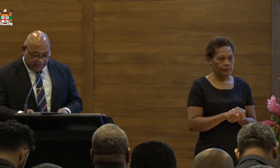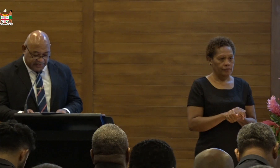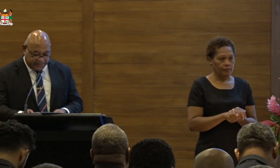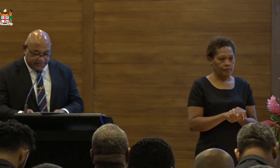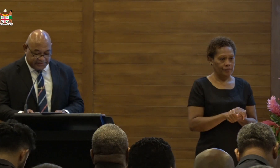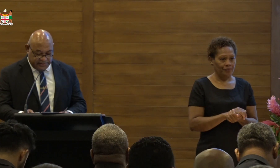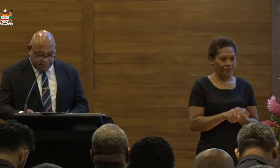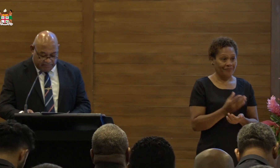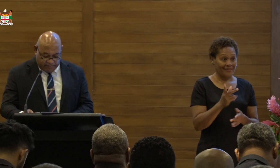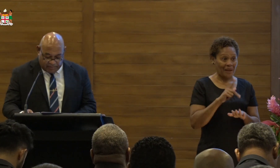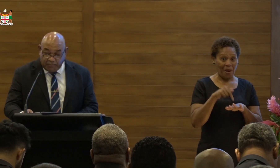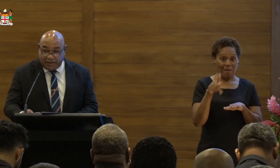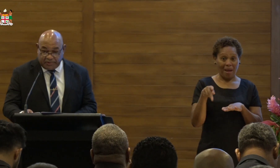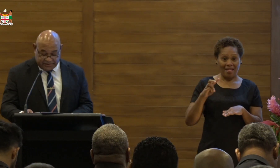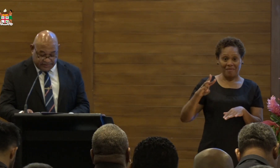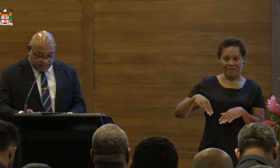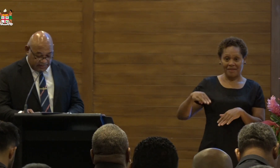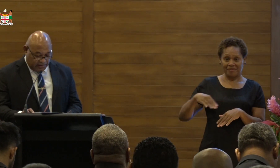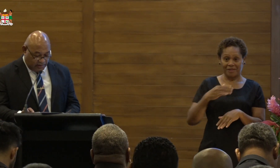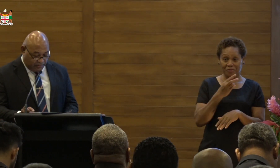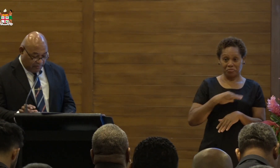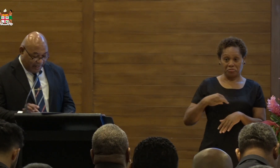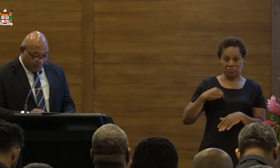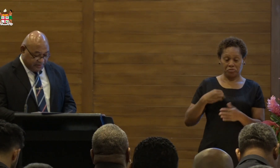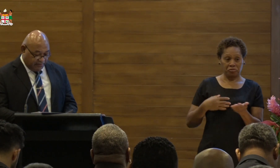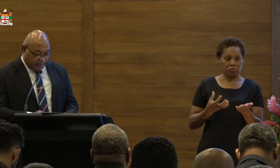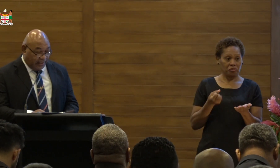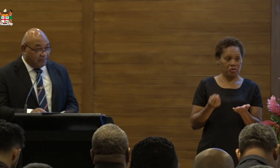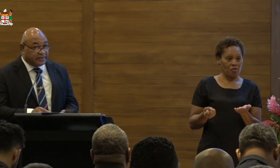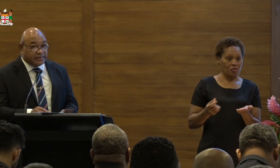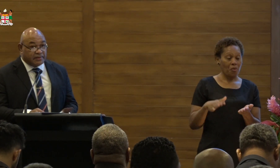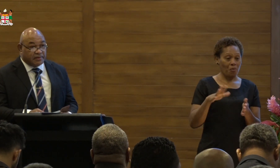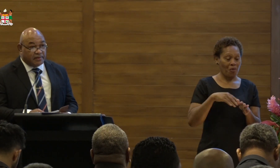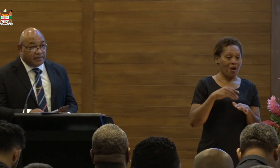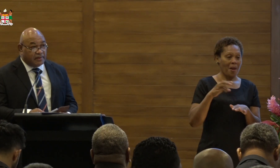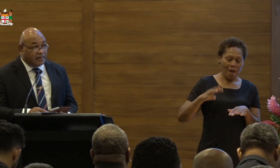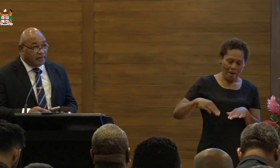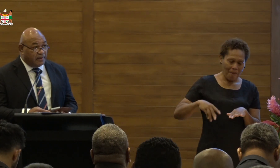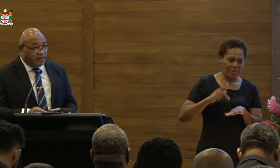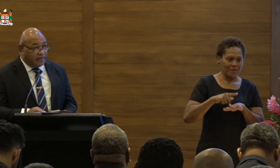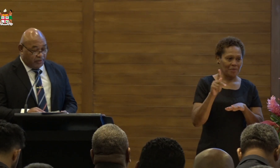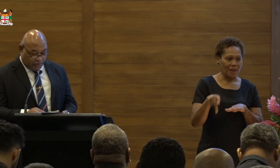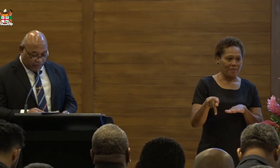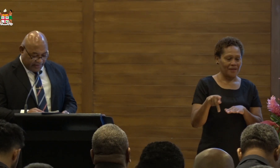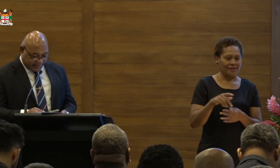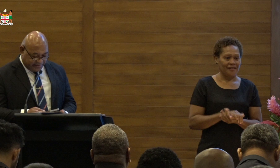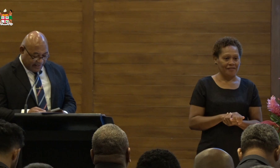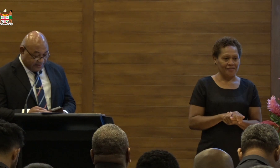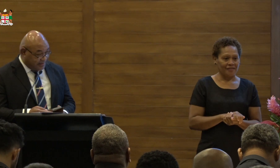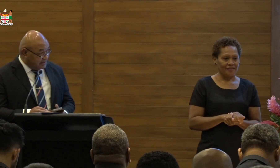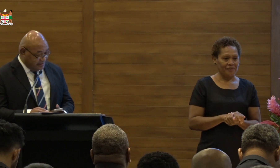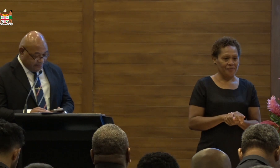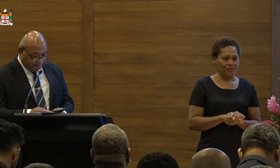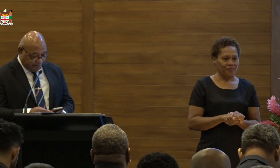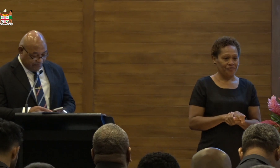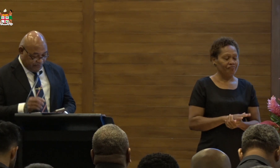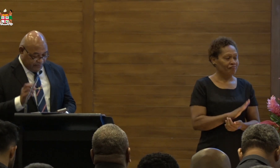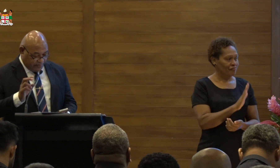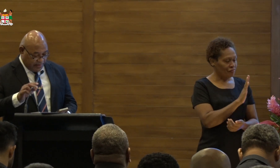Cabinet Ministers, Honourable Members of Parliament, Your